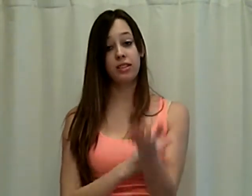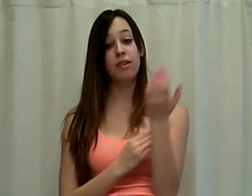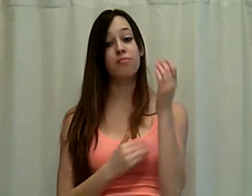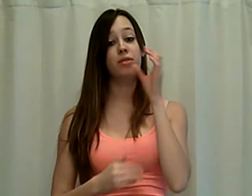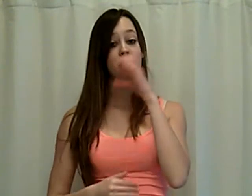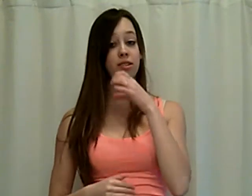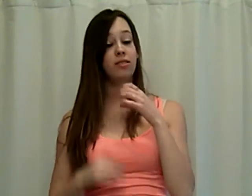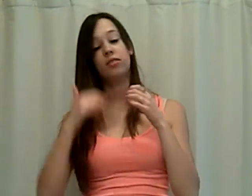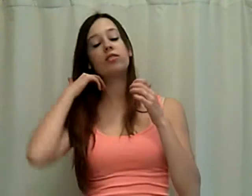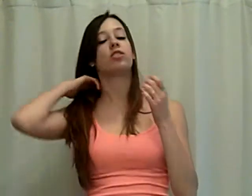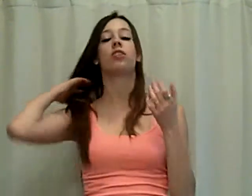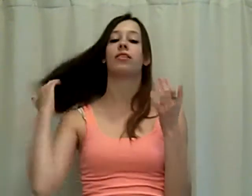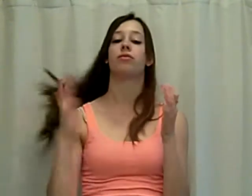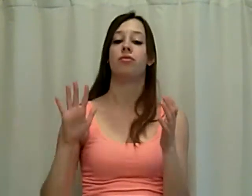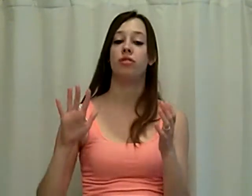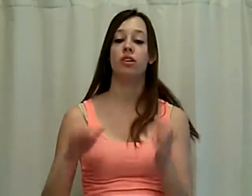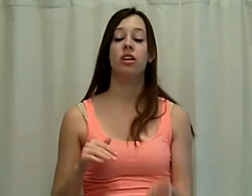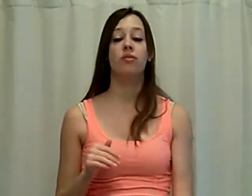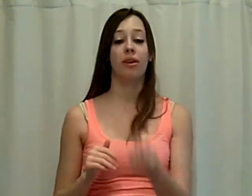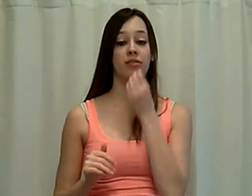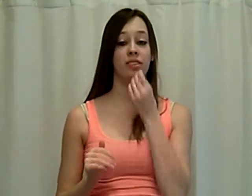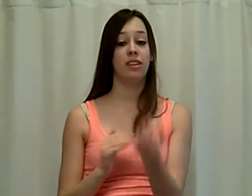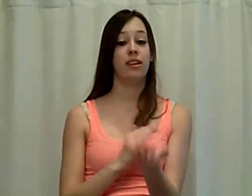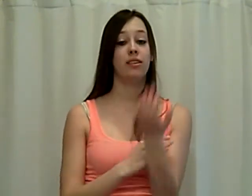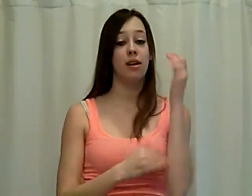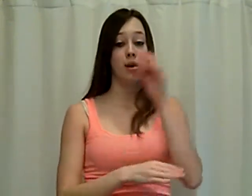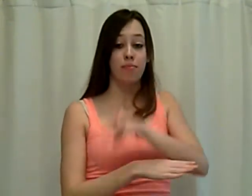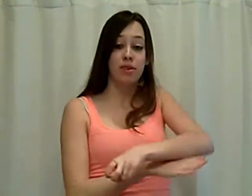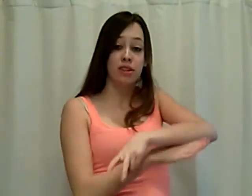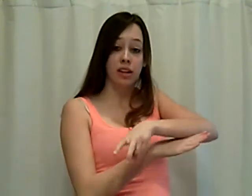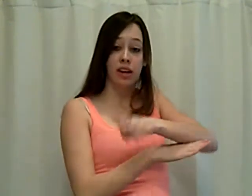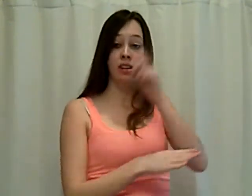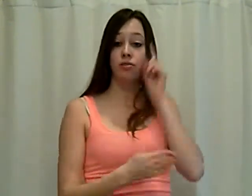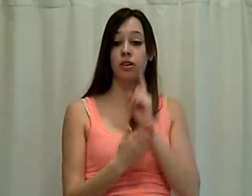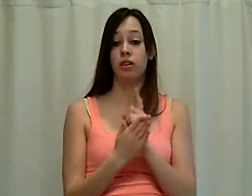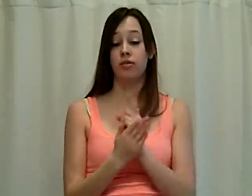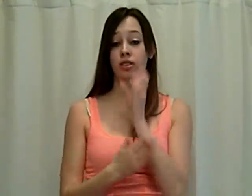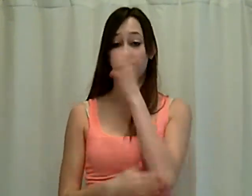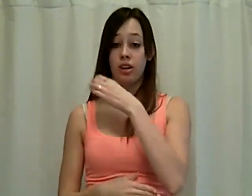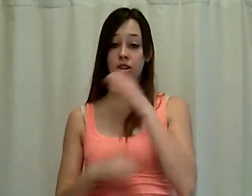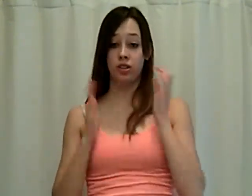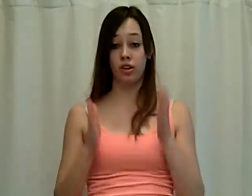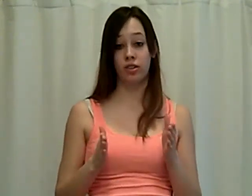at just as I do. Breakfast at midnight to fall in love with strangers.